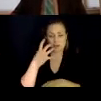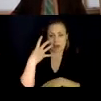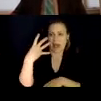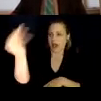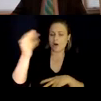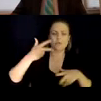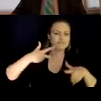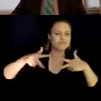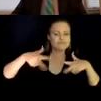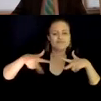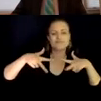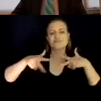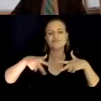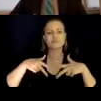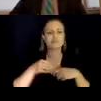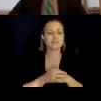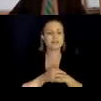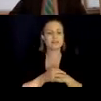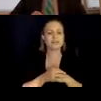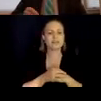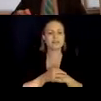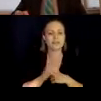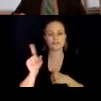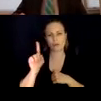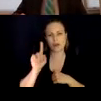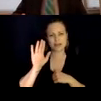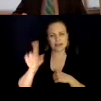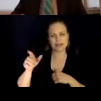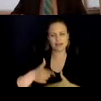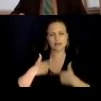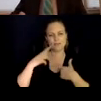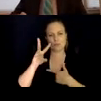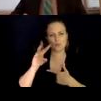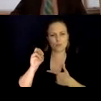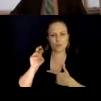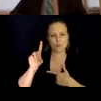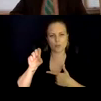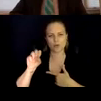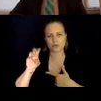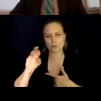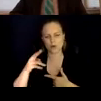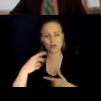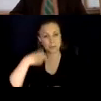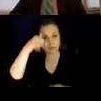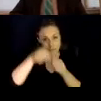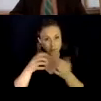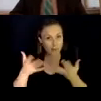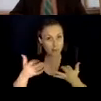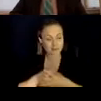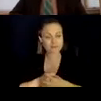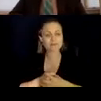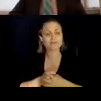hiked behind Rydal Mount where Wordsworth lived. And this is what I remember. During our